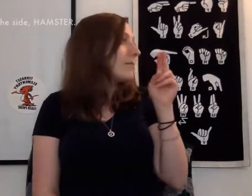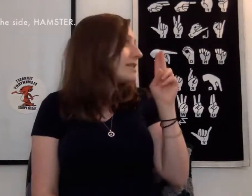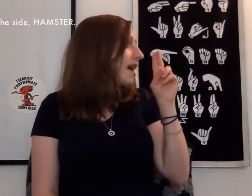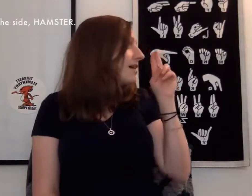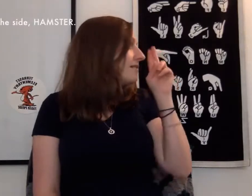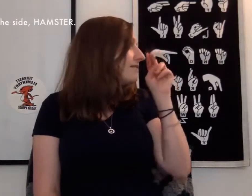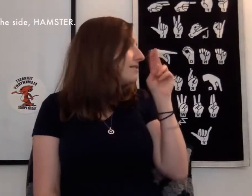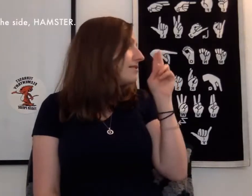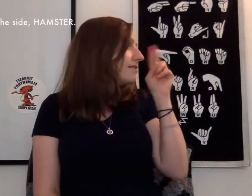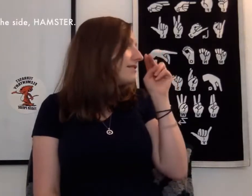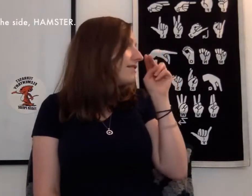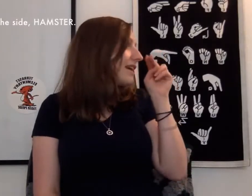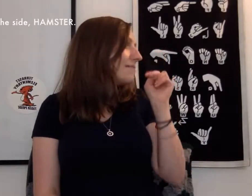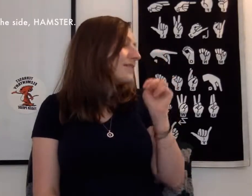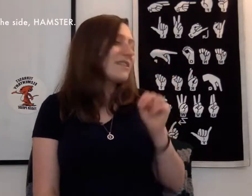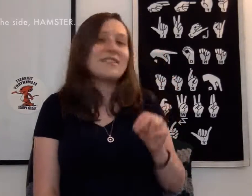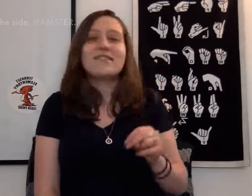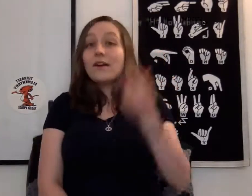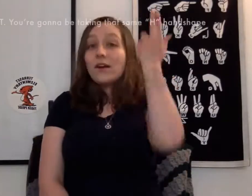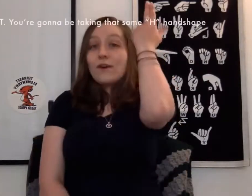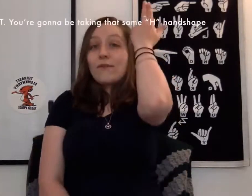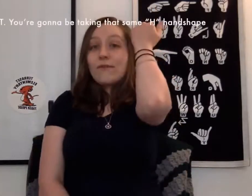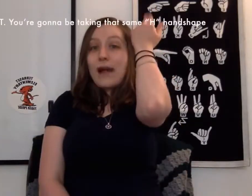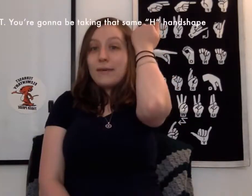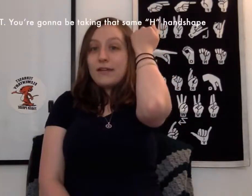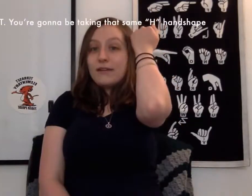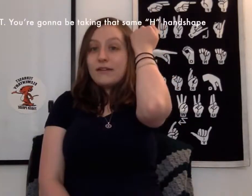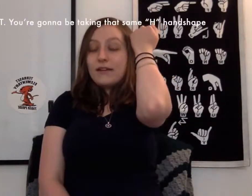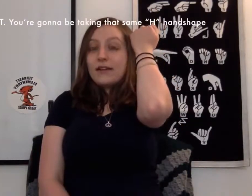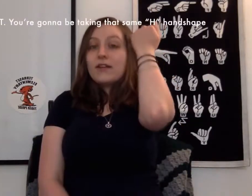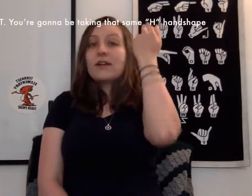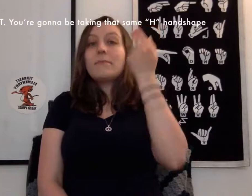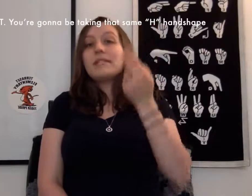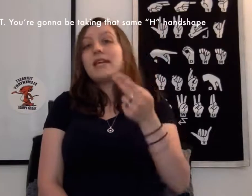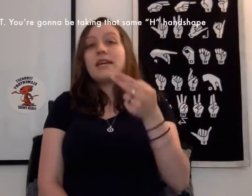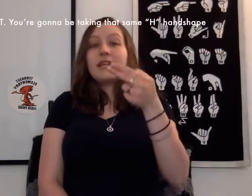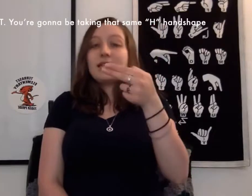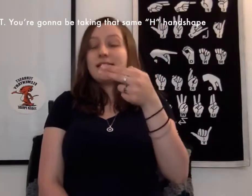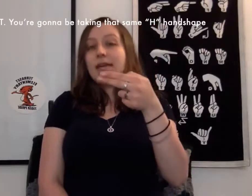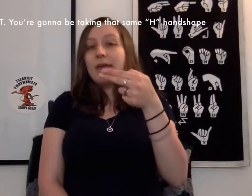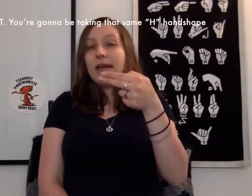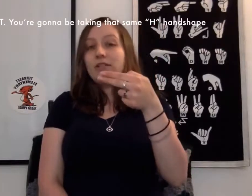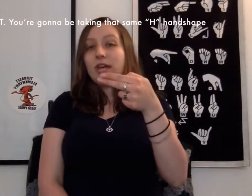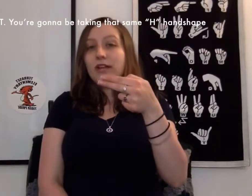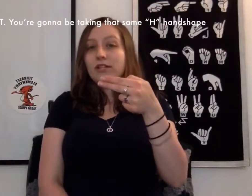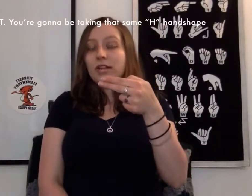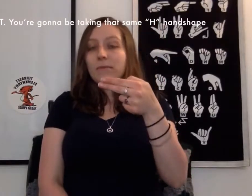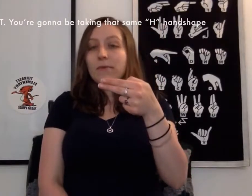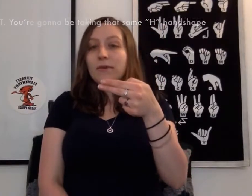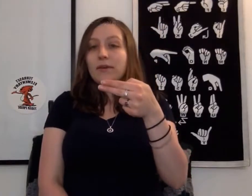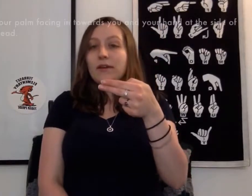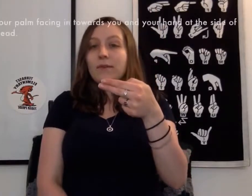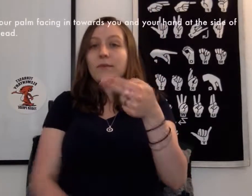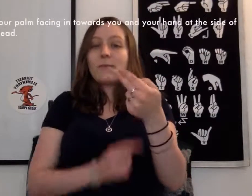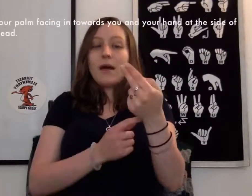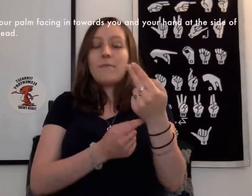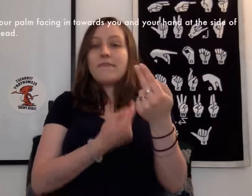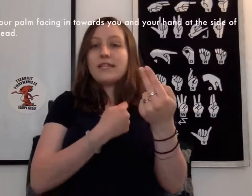side. Hamster. Rabbit, you're going to be taking that same H hand shape with your palm facing